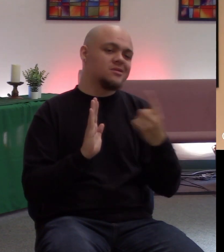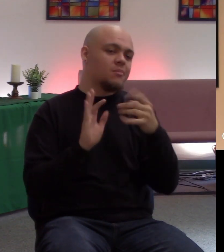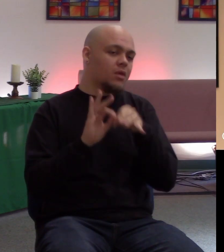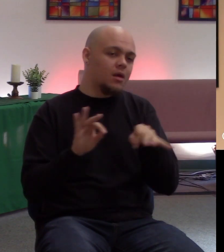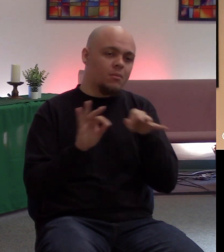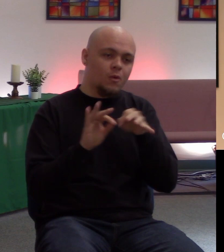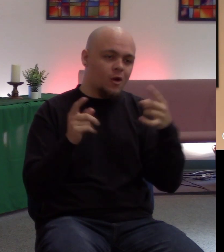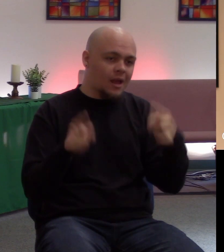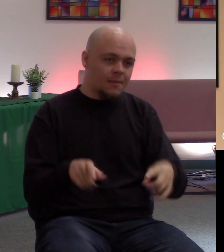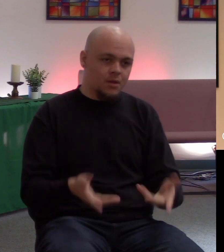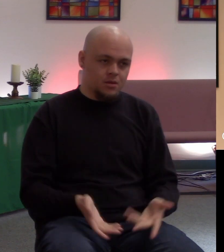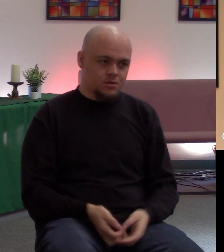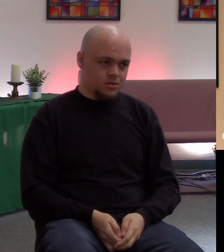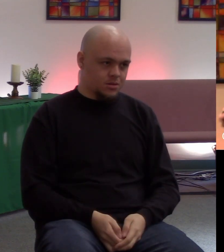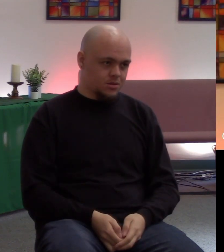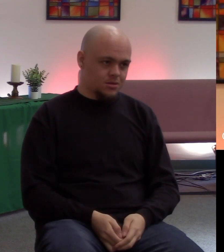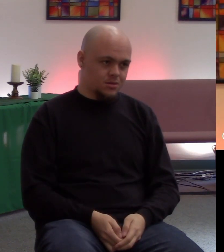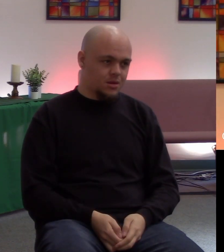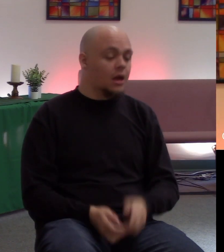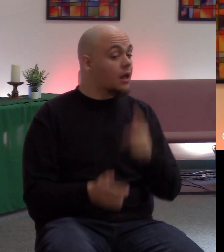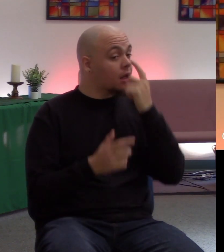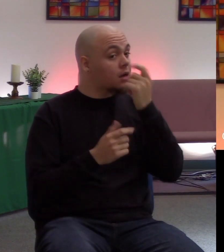year after, you're going to find something.